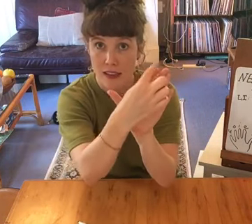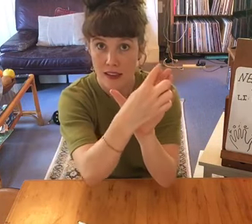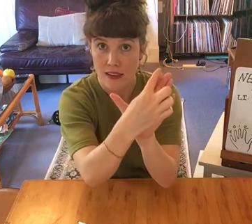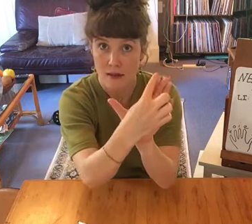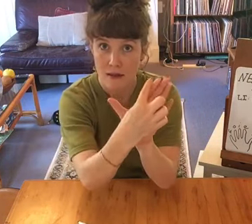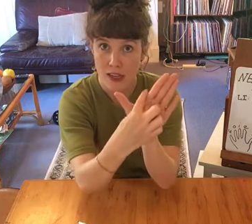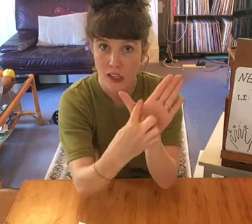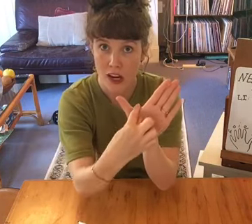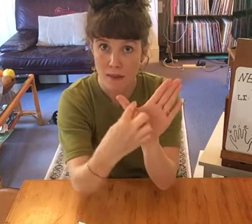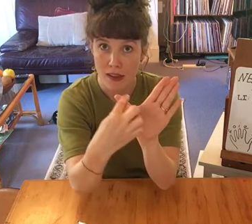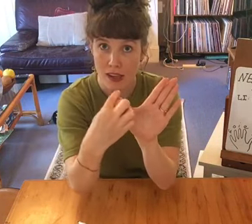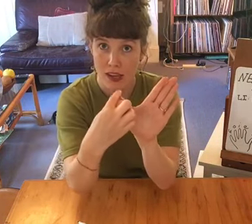there's a V shape in there?